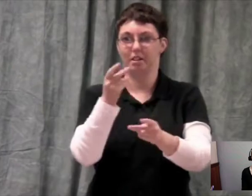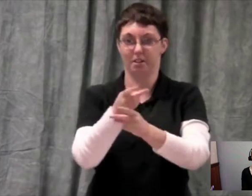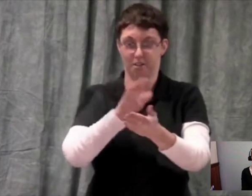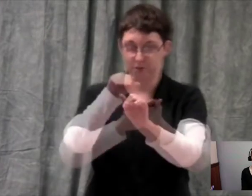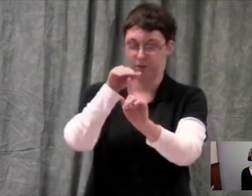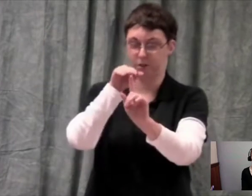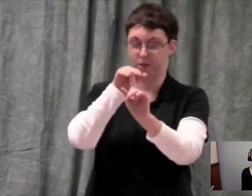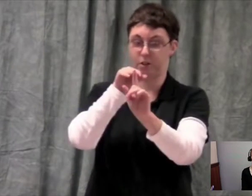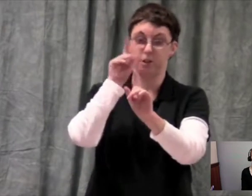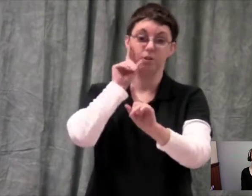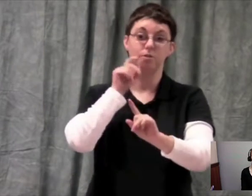know.